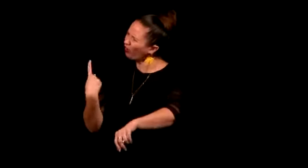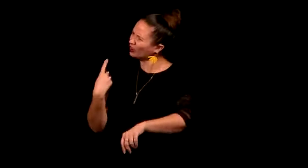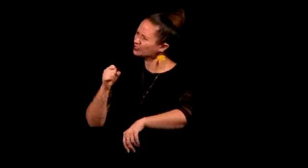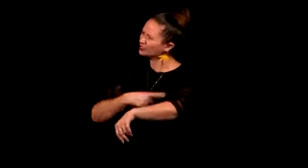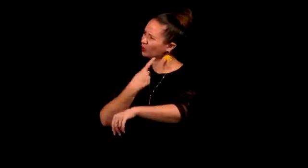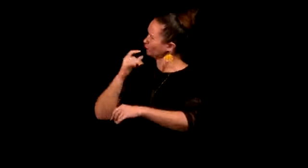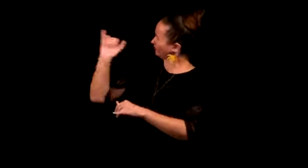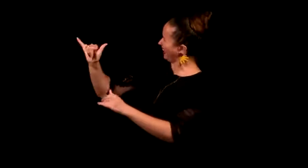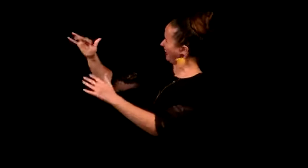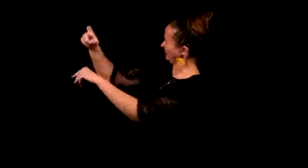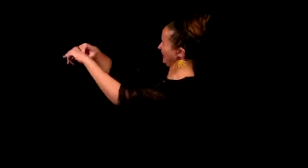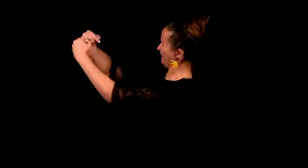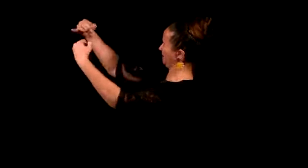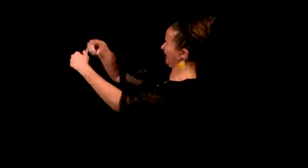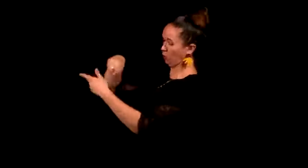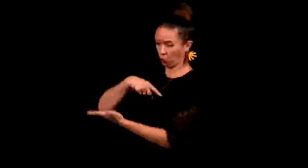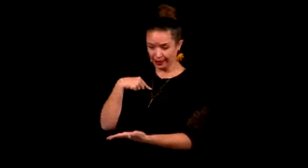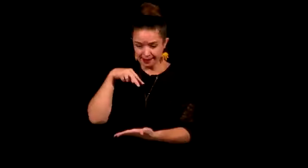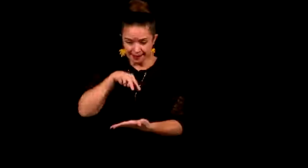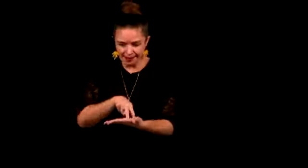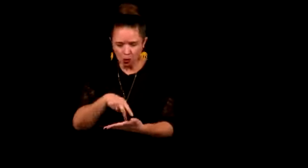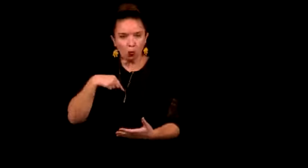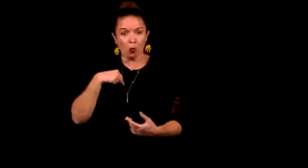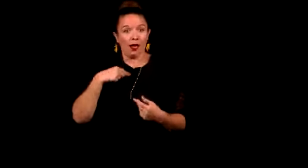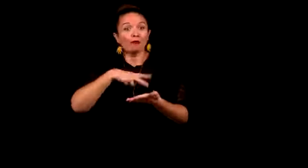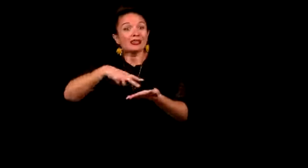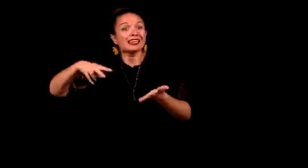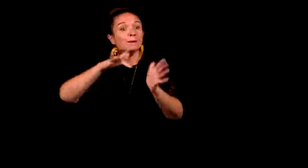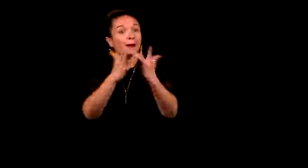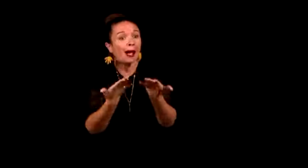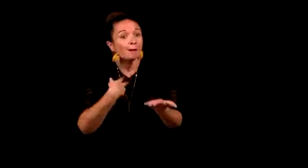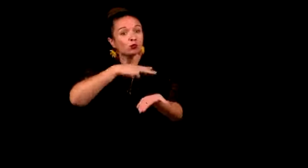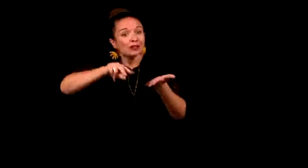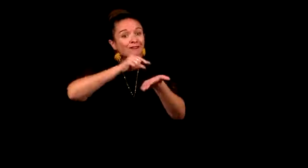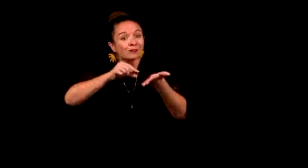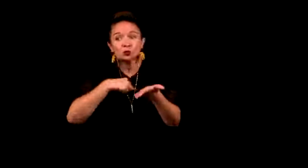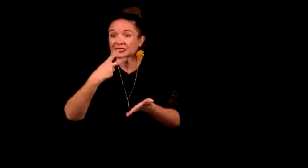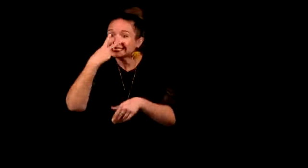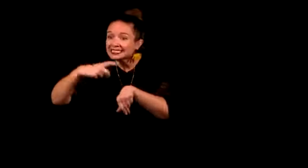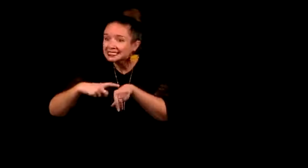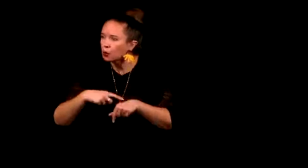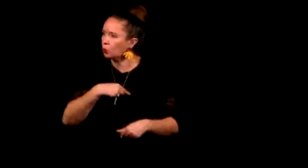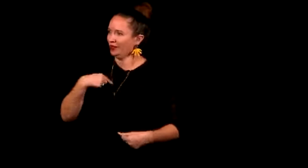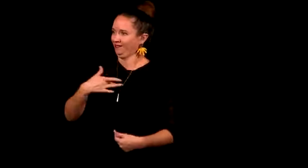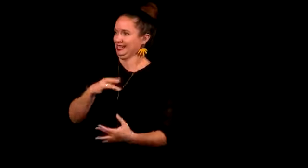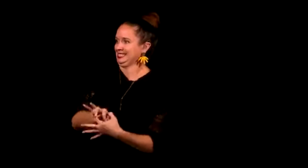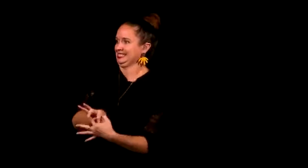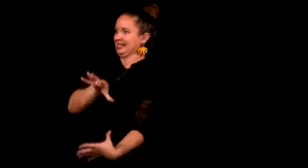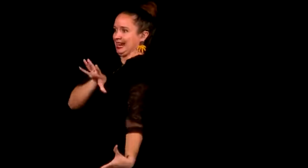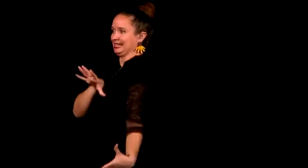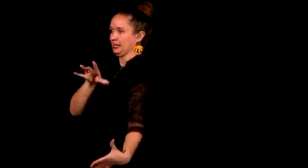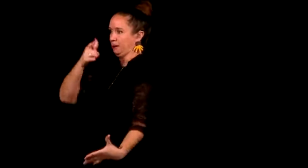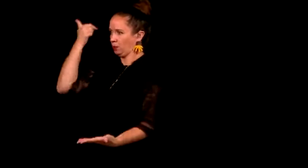year goes by. And that's our timeline. But when we're reading the Bible, we feel